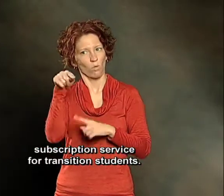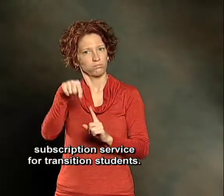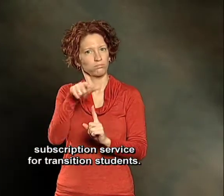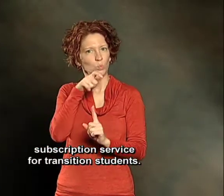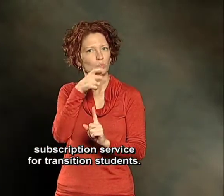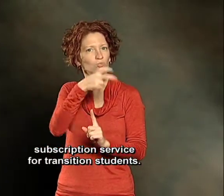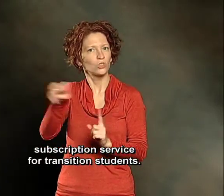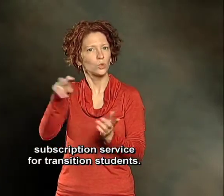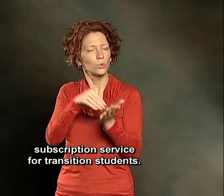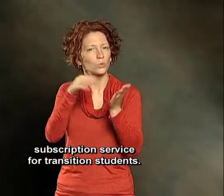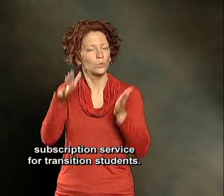students.